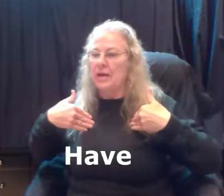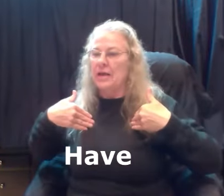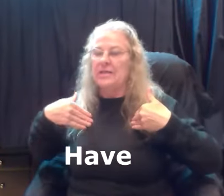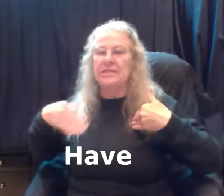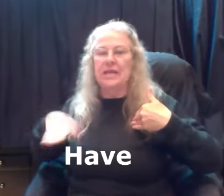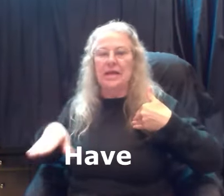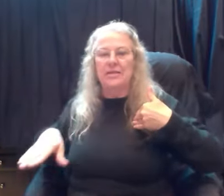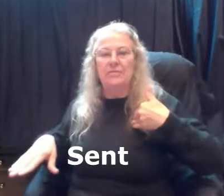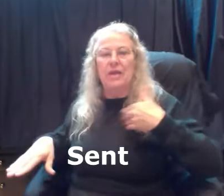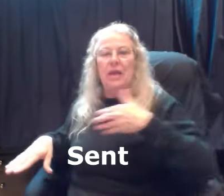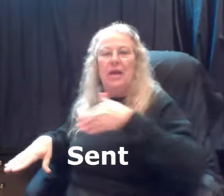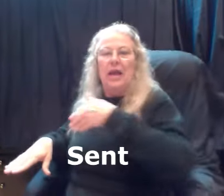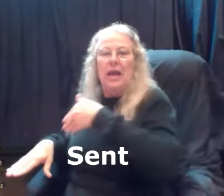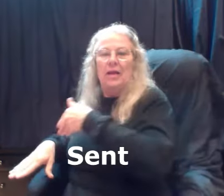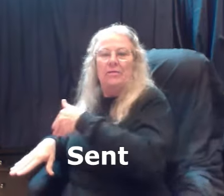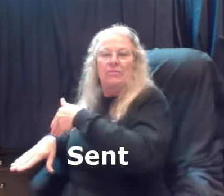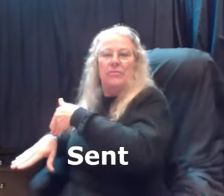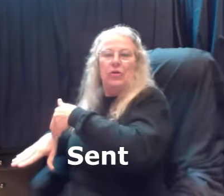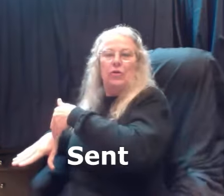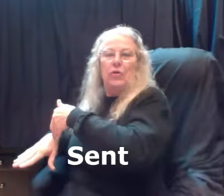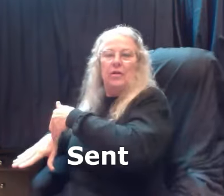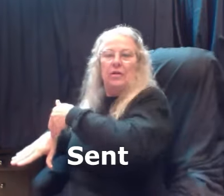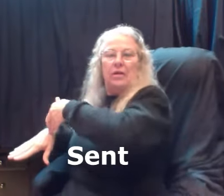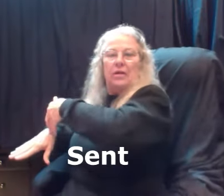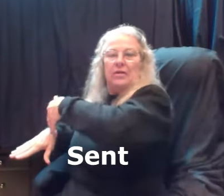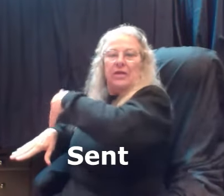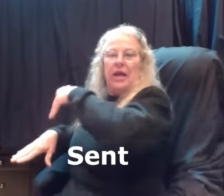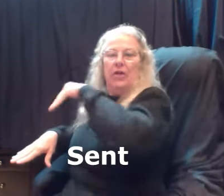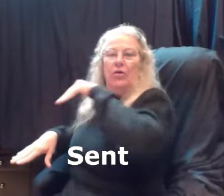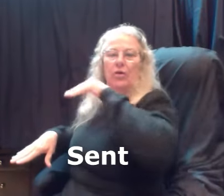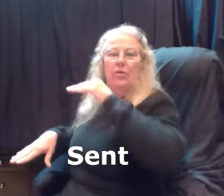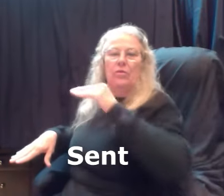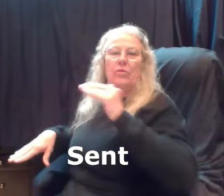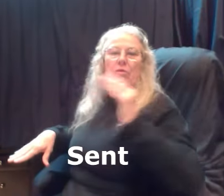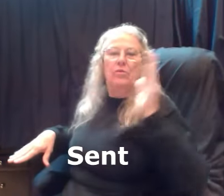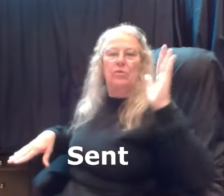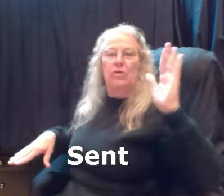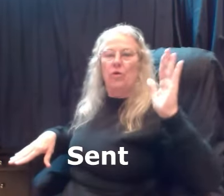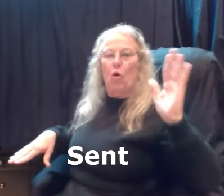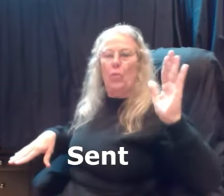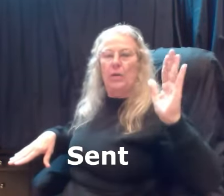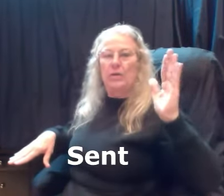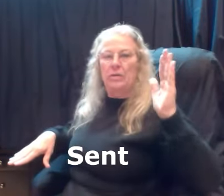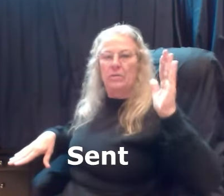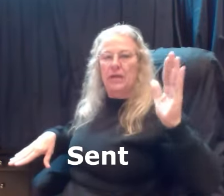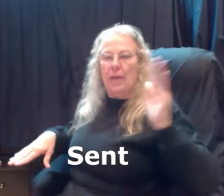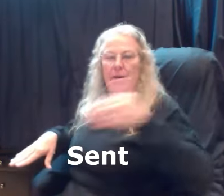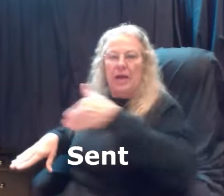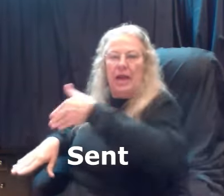Sent. And you're going to take your open dominant hand,